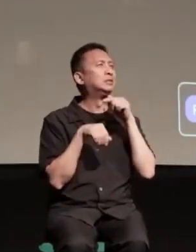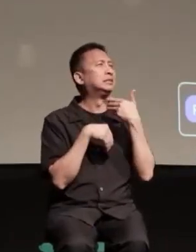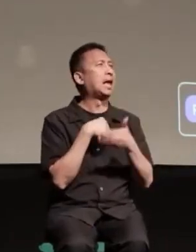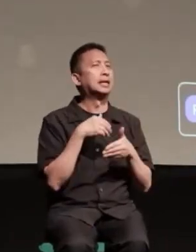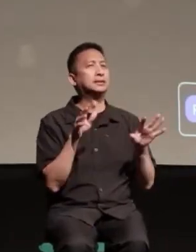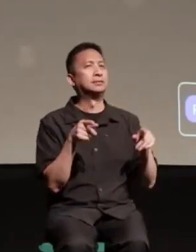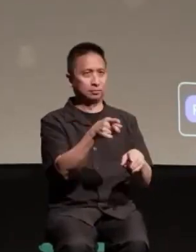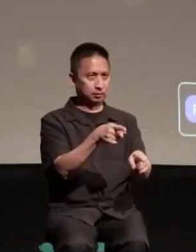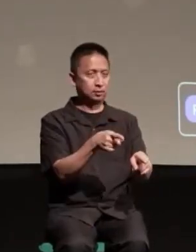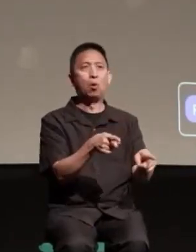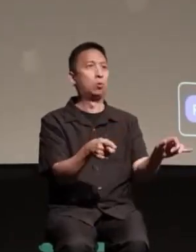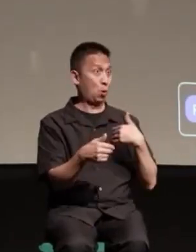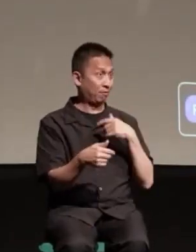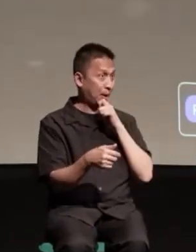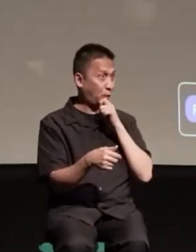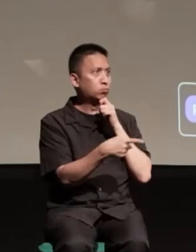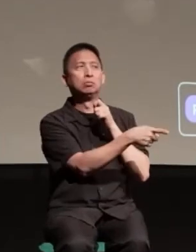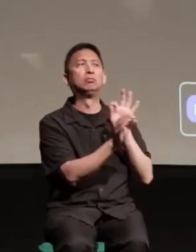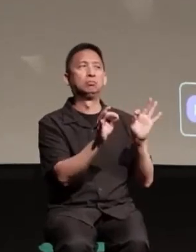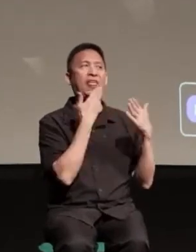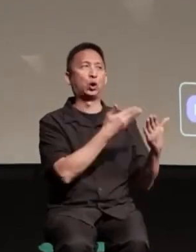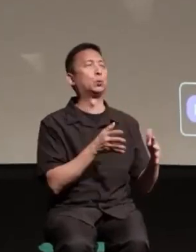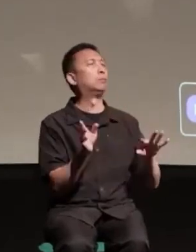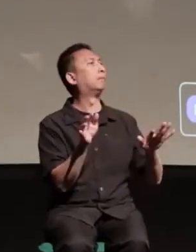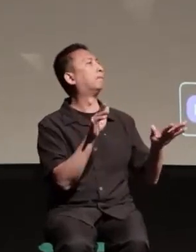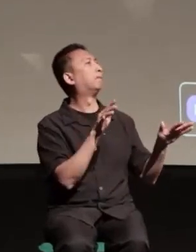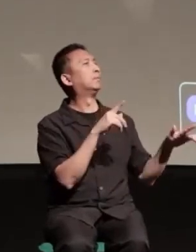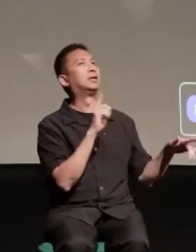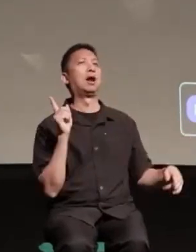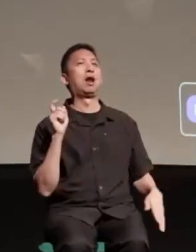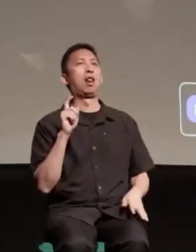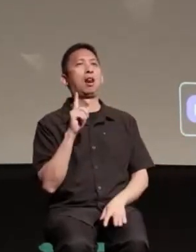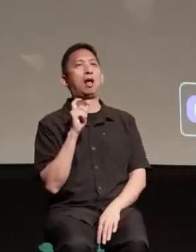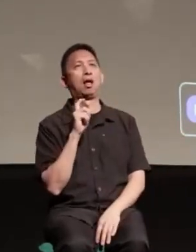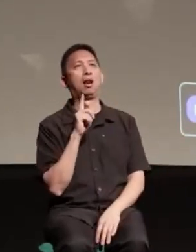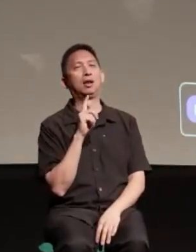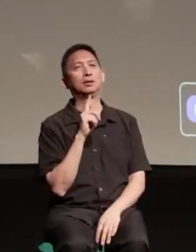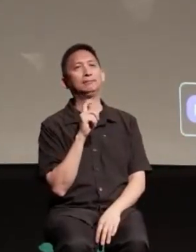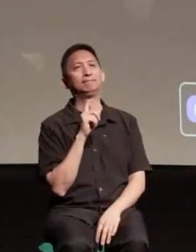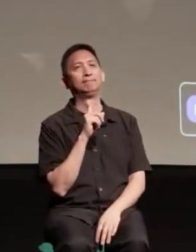microphone is. Okay, great, thank you.